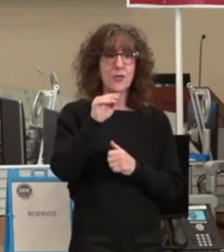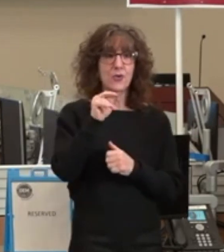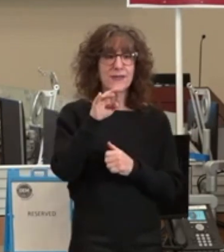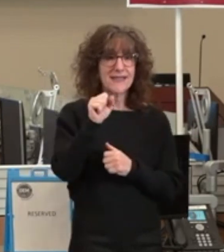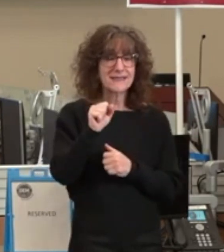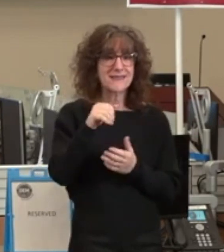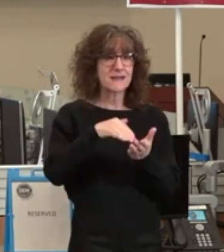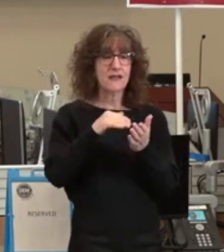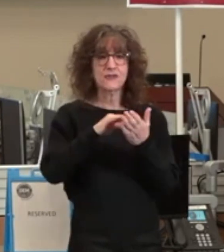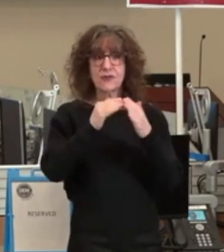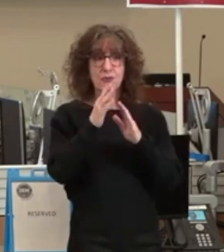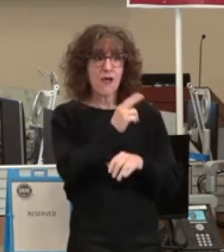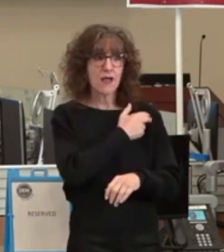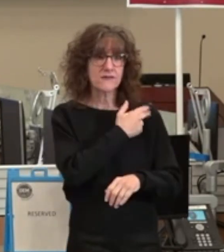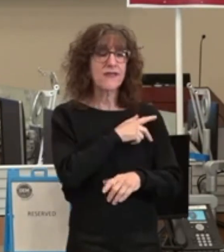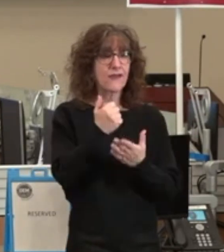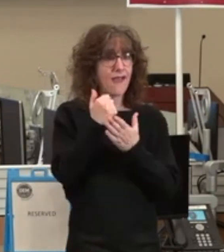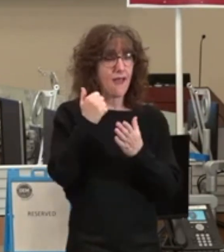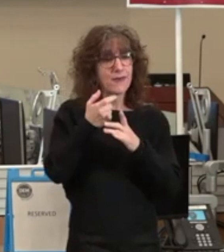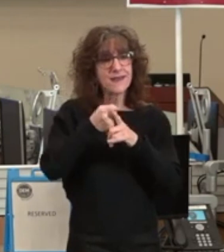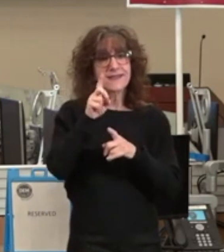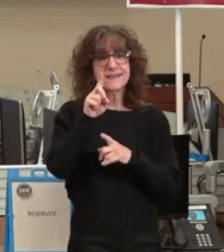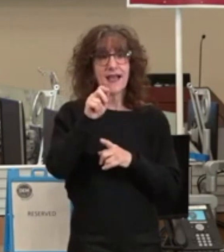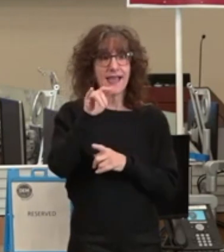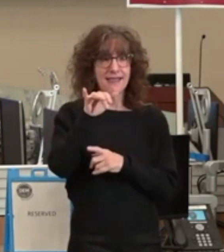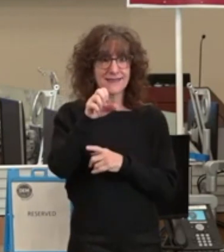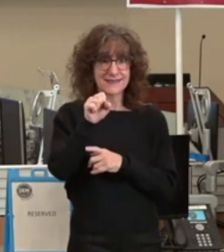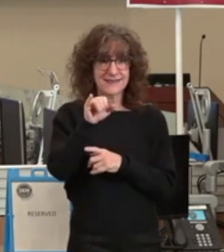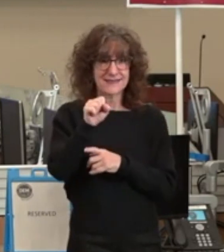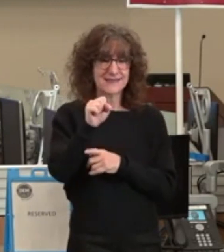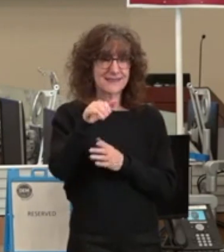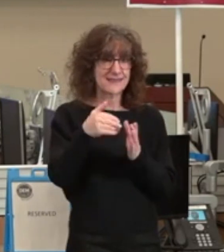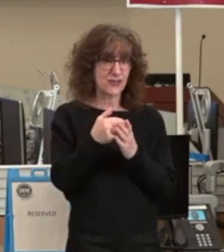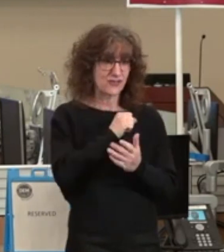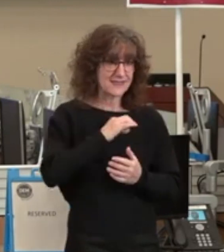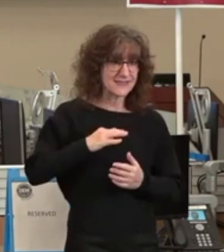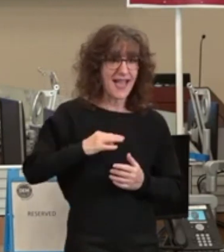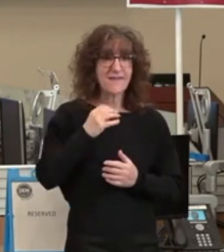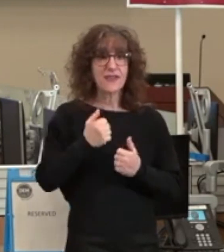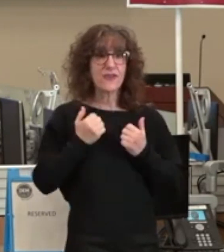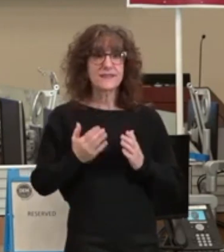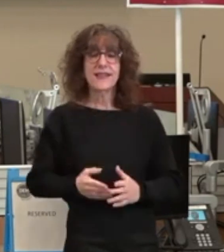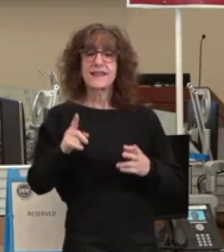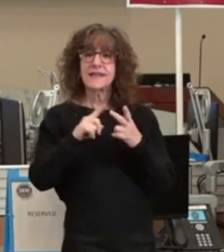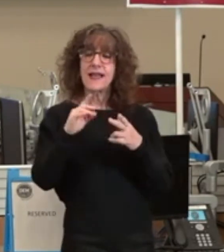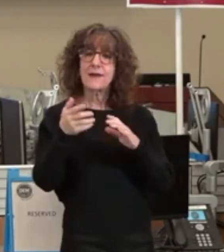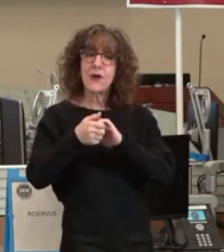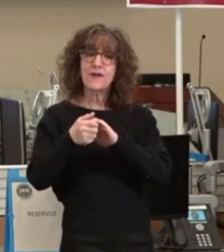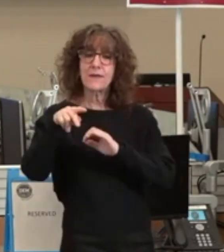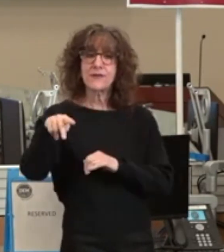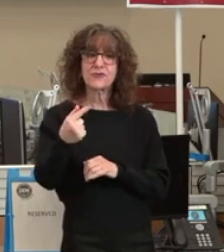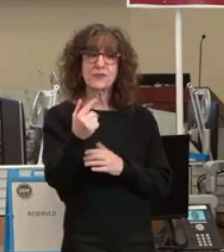Doctors Community Hospital, which is helping us vaccinate our dialysis center staff and senior residents, and also partnering with us at